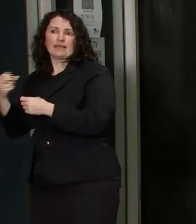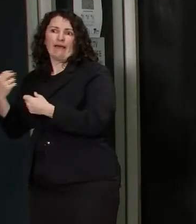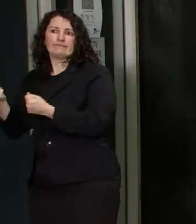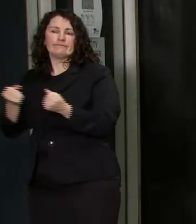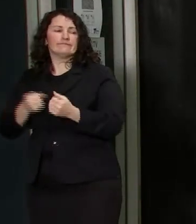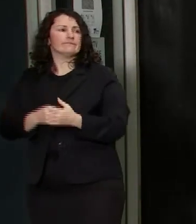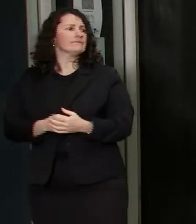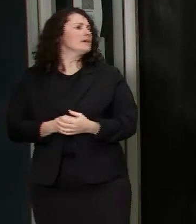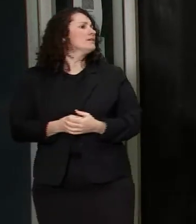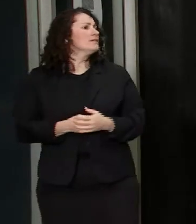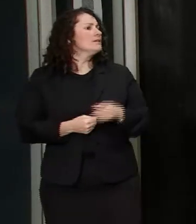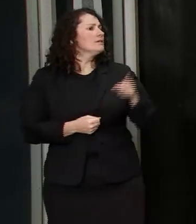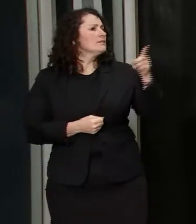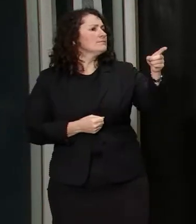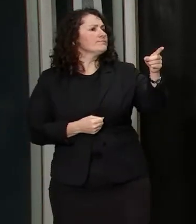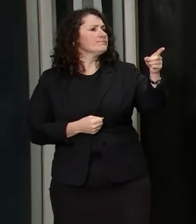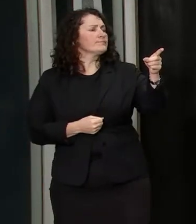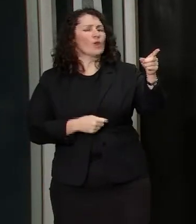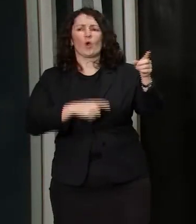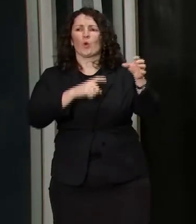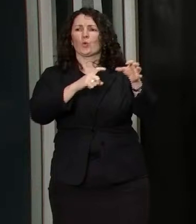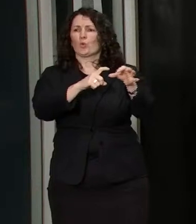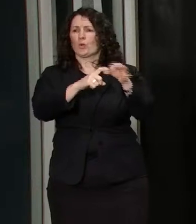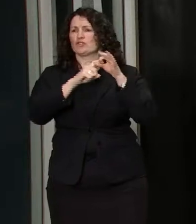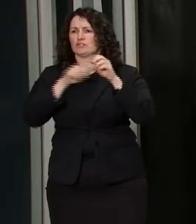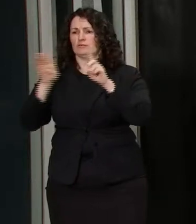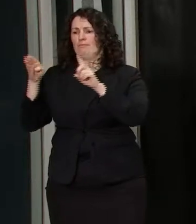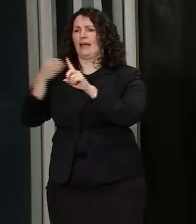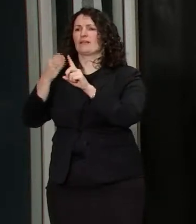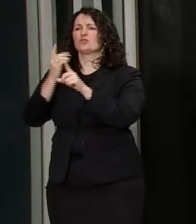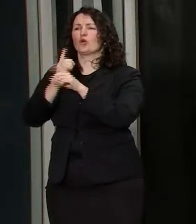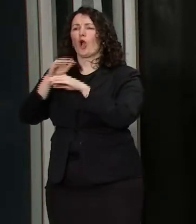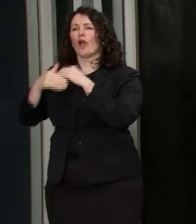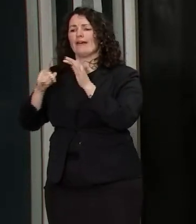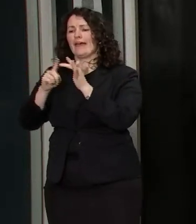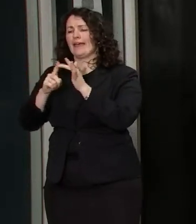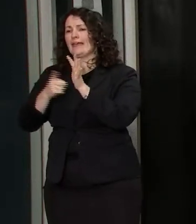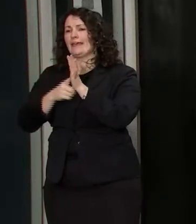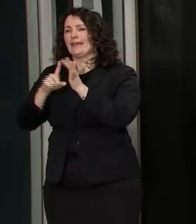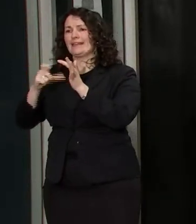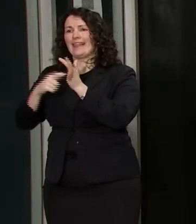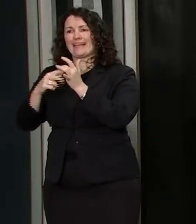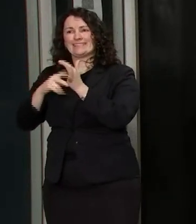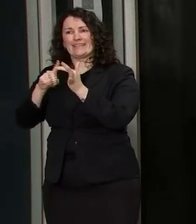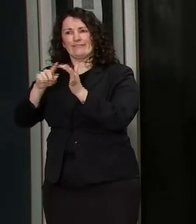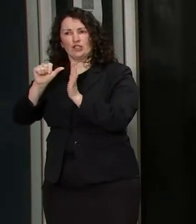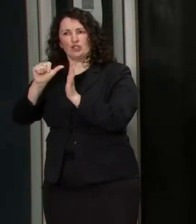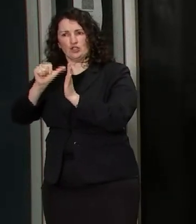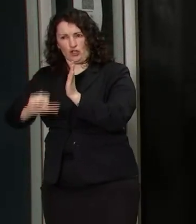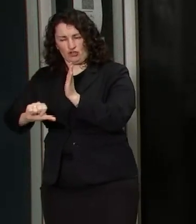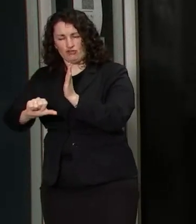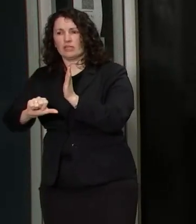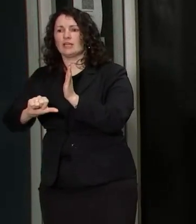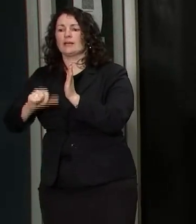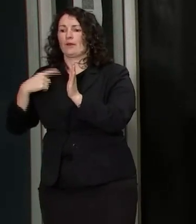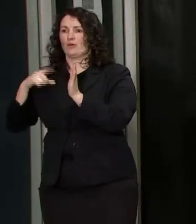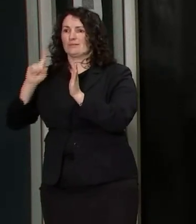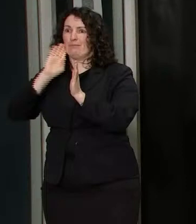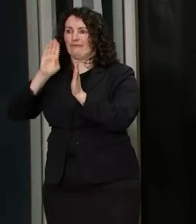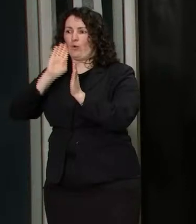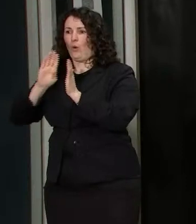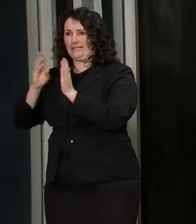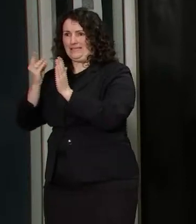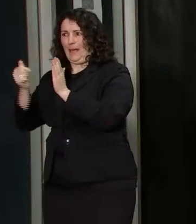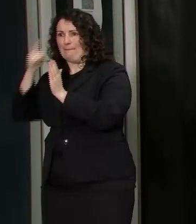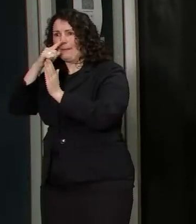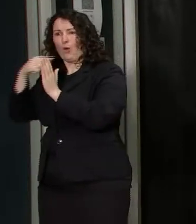question about elective surgery? Is the government working on a plan so that any potential future lockdowns we won't have to suspend elective surgeries?